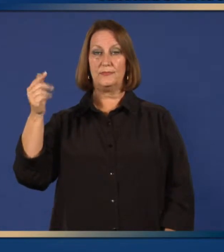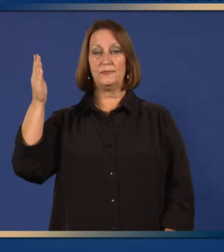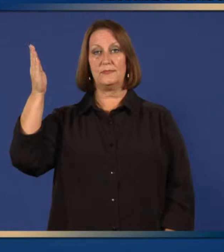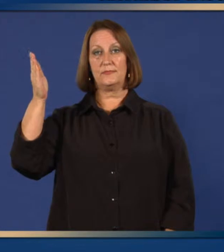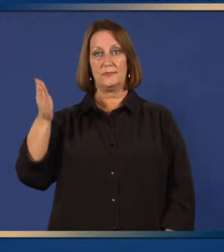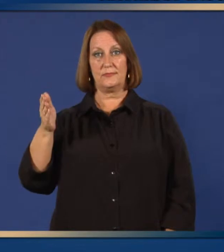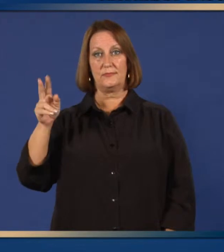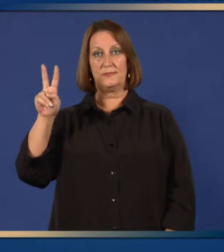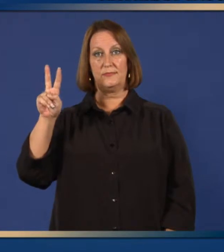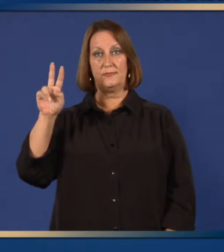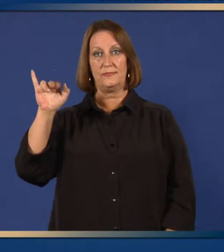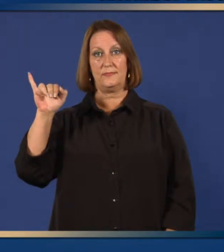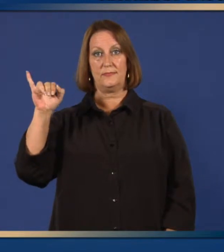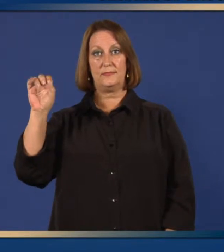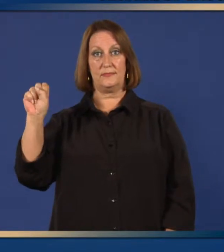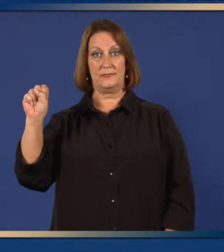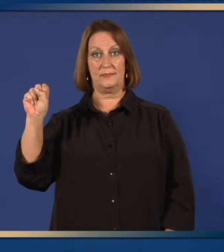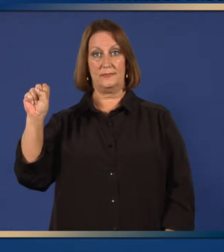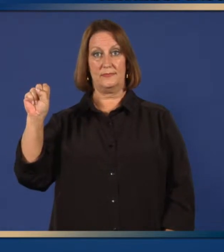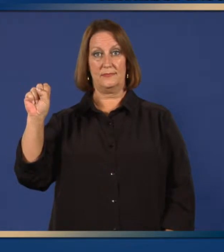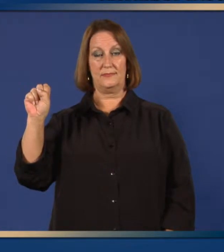www.immunize.org/VIS.